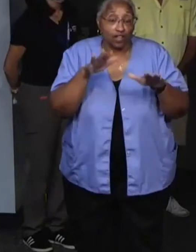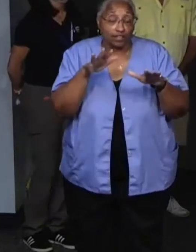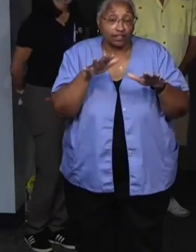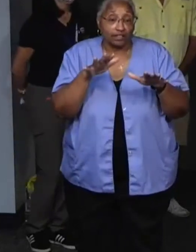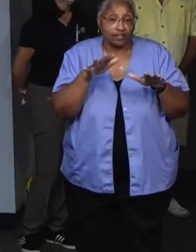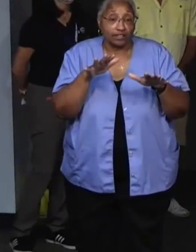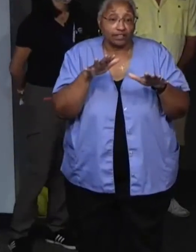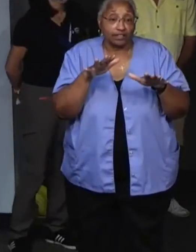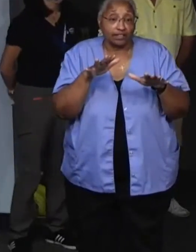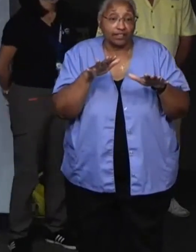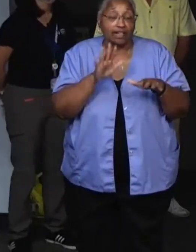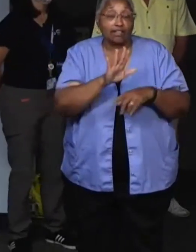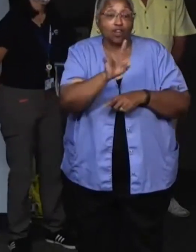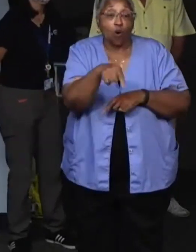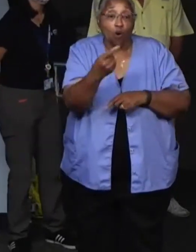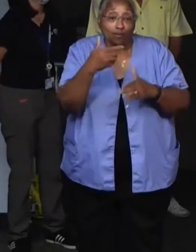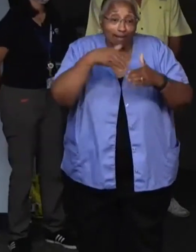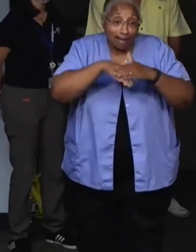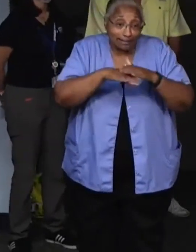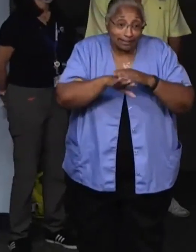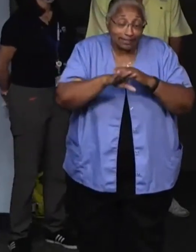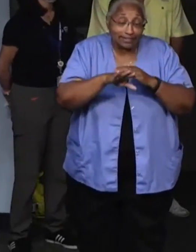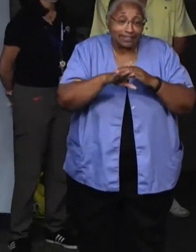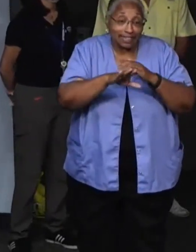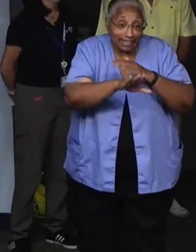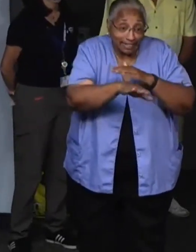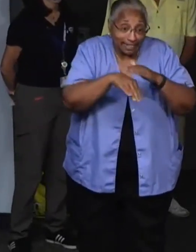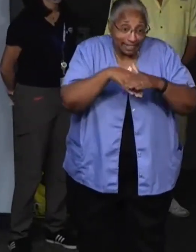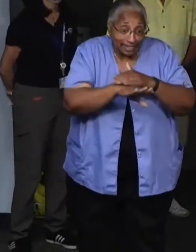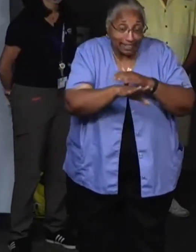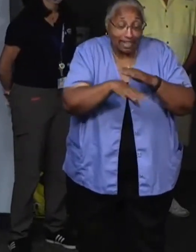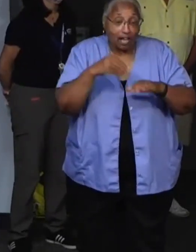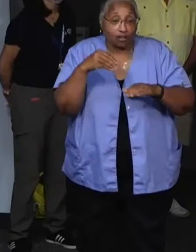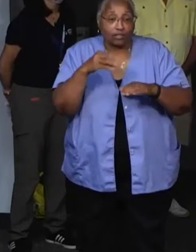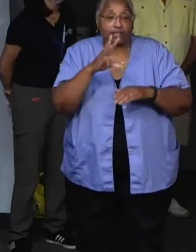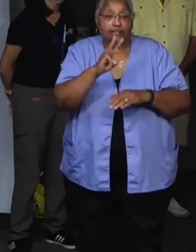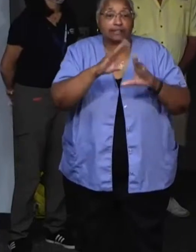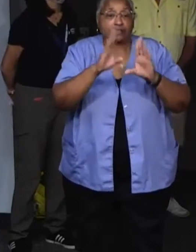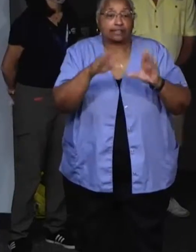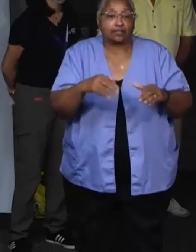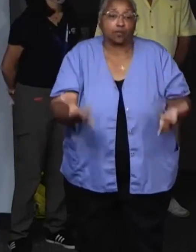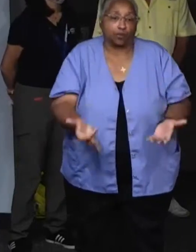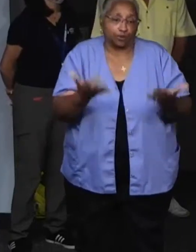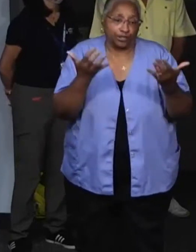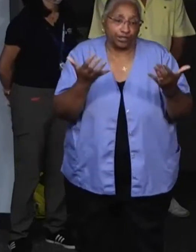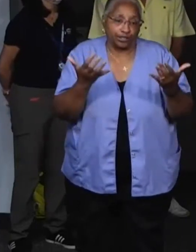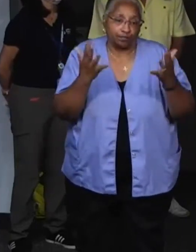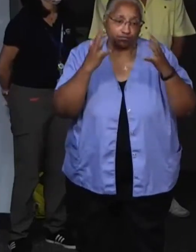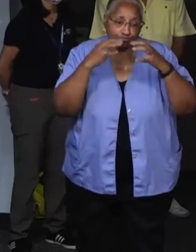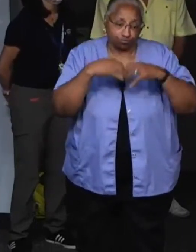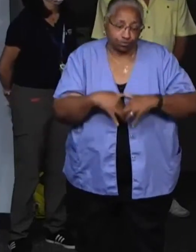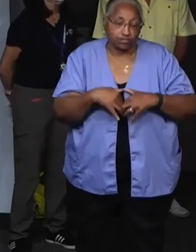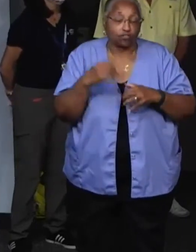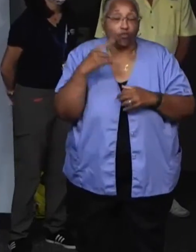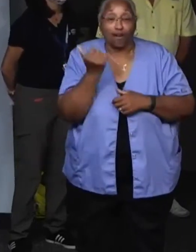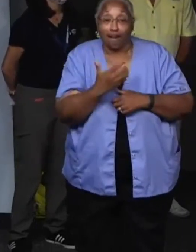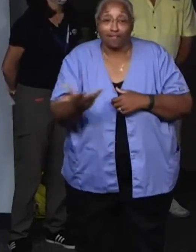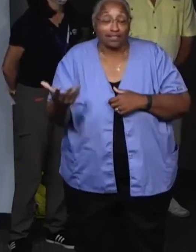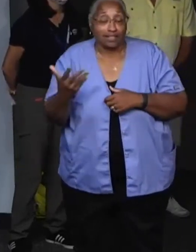everything, they're only accessed in and out to emergency services. 6 houses burned down, to everything they